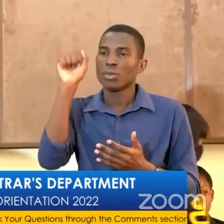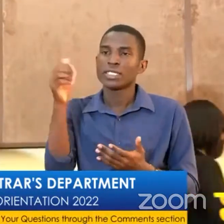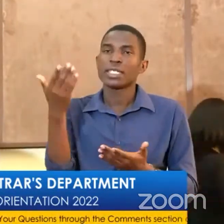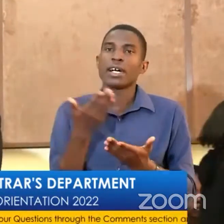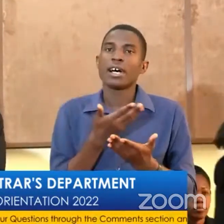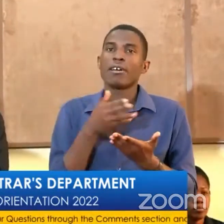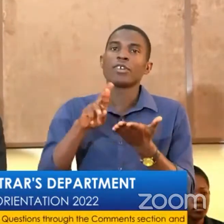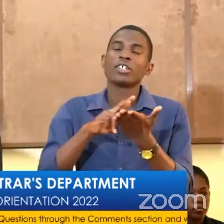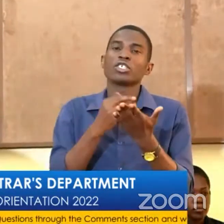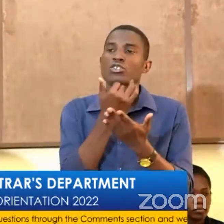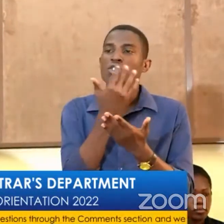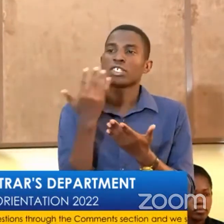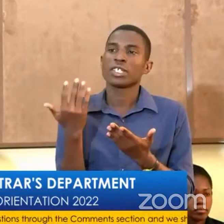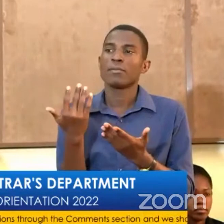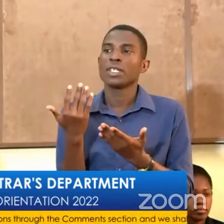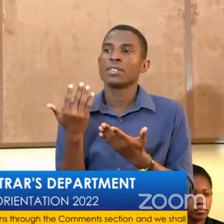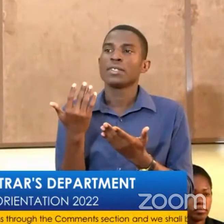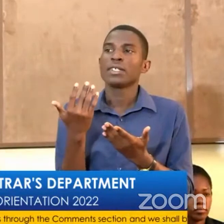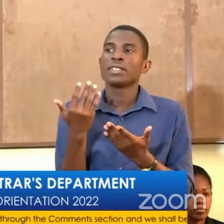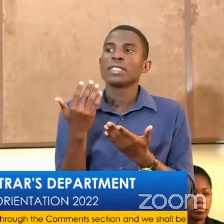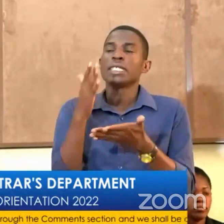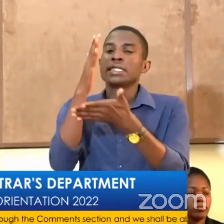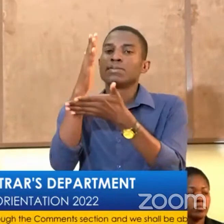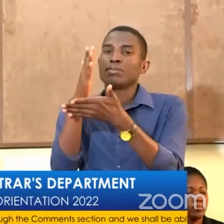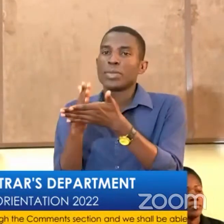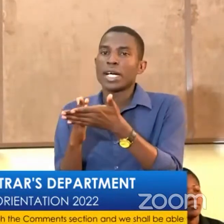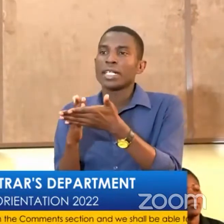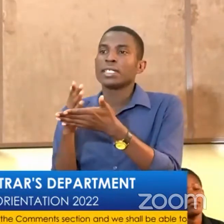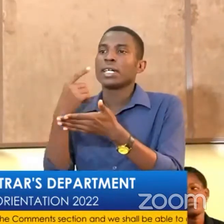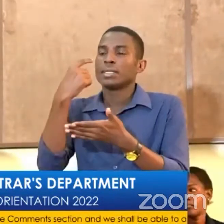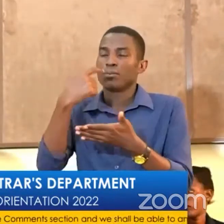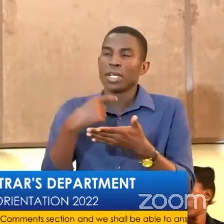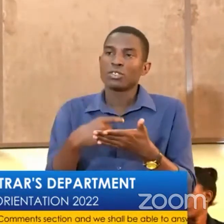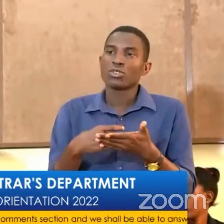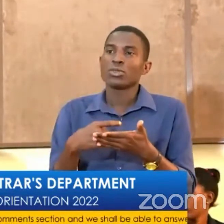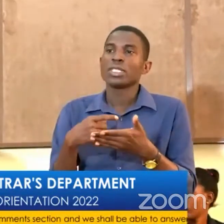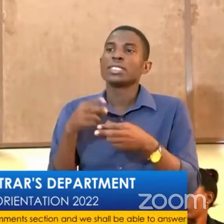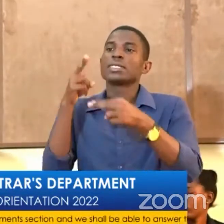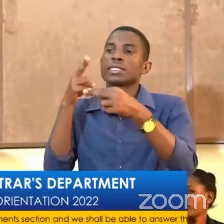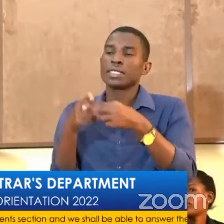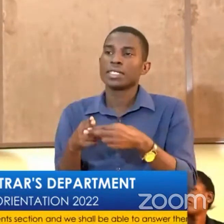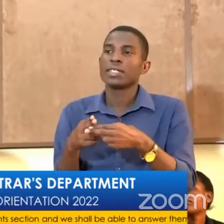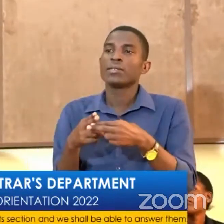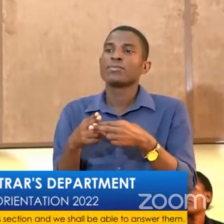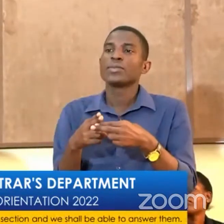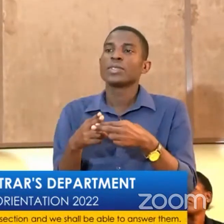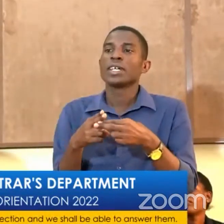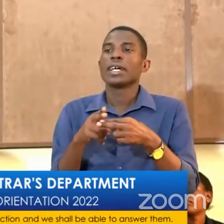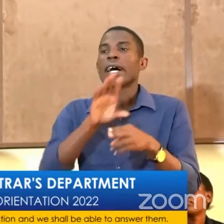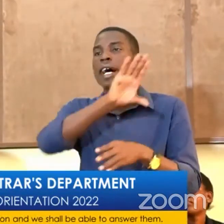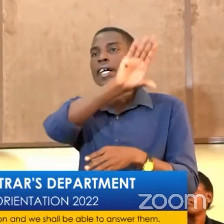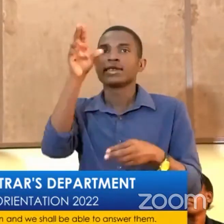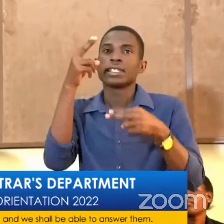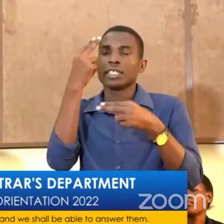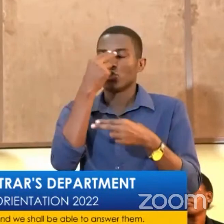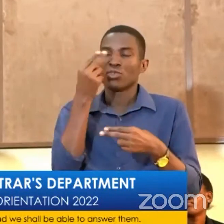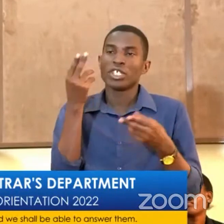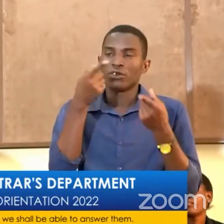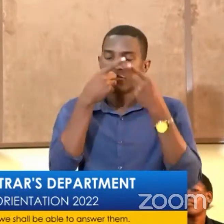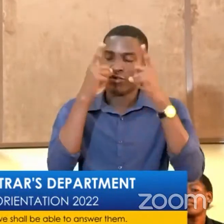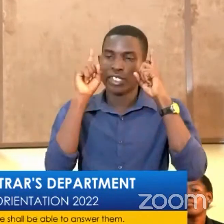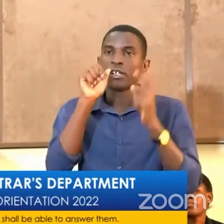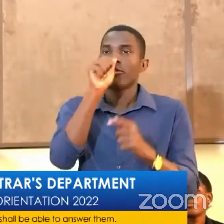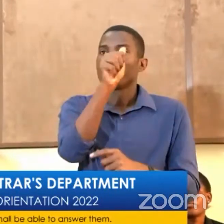So the registration number is part and parcel of your name as a student. So